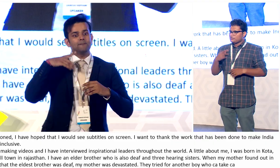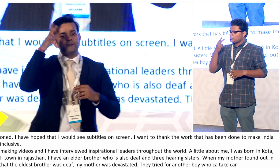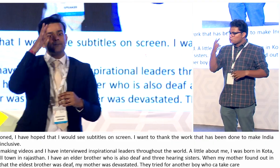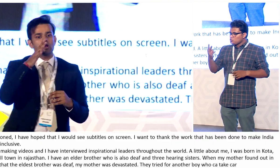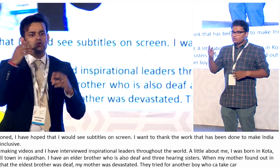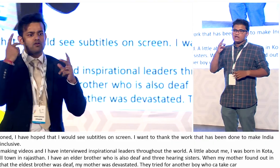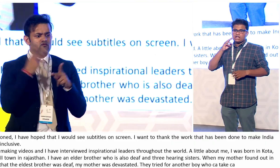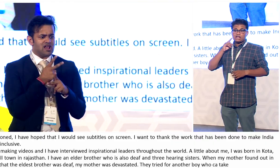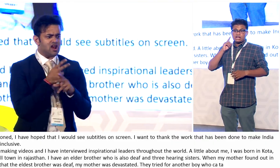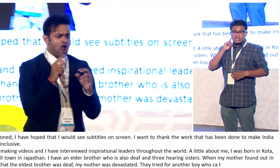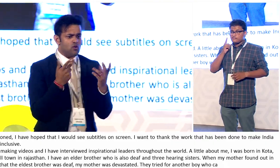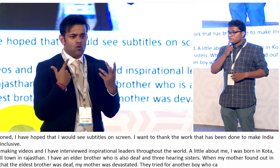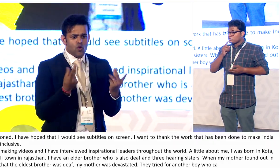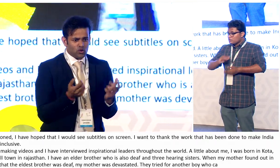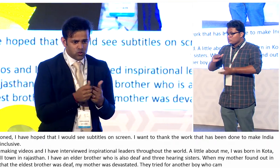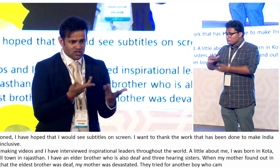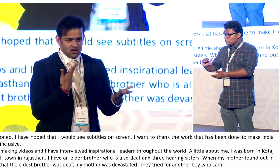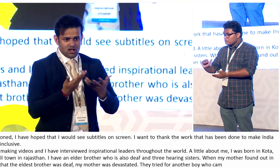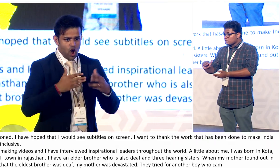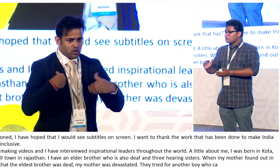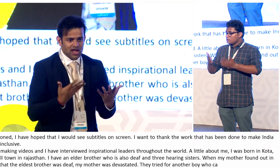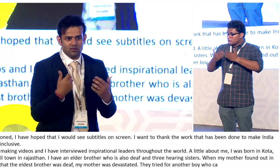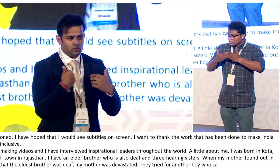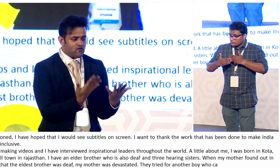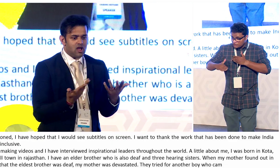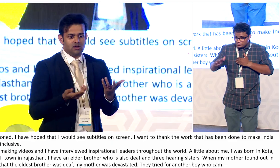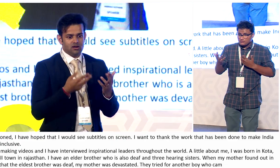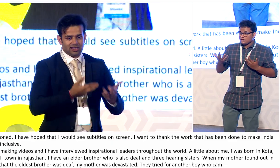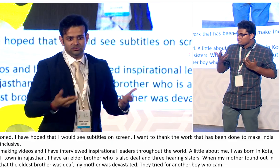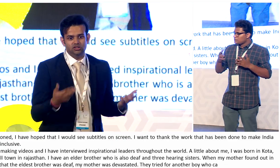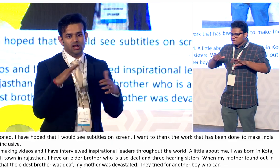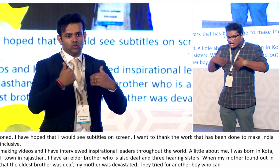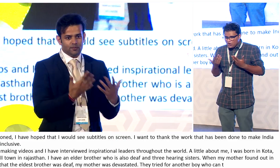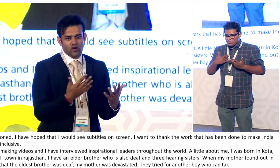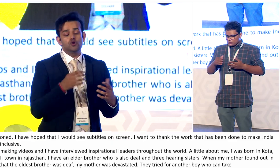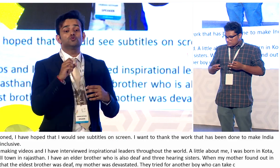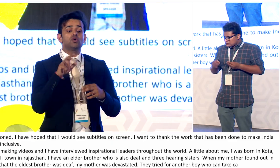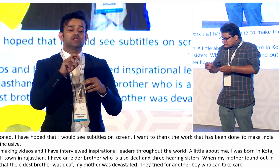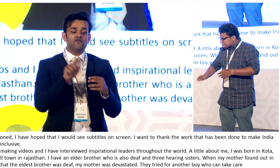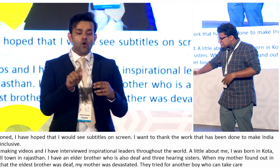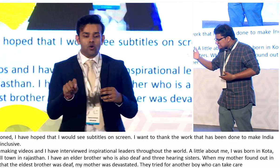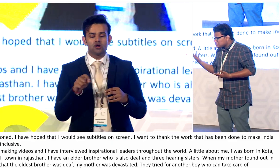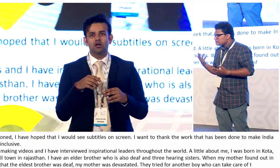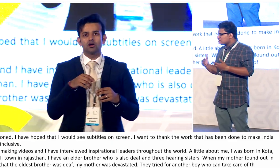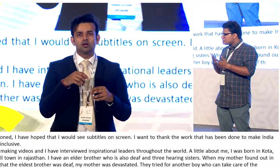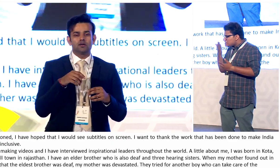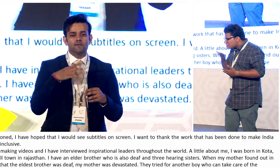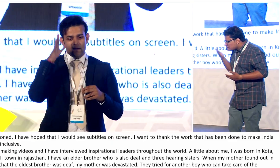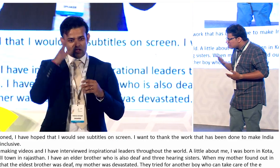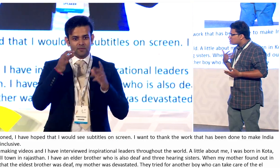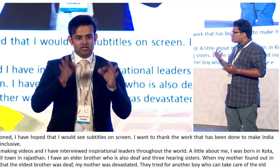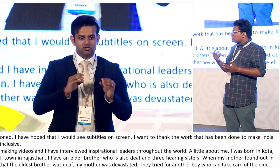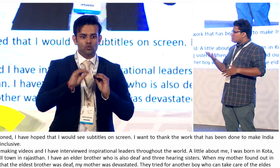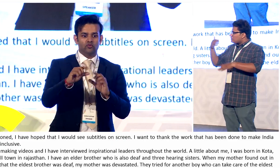sons. So as they were figuring out how to provide resources, what kind of resources to find